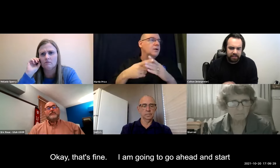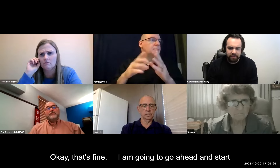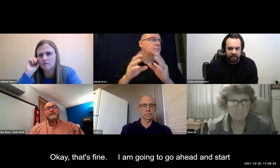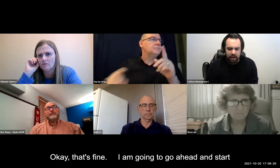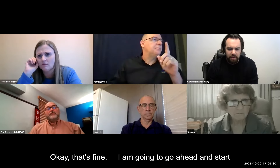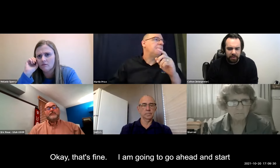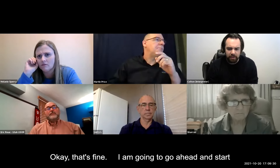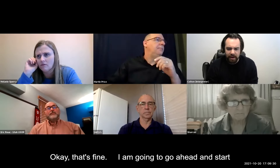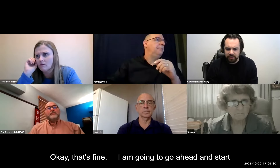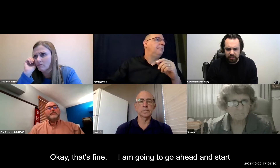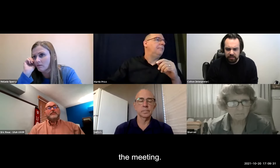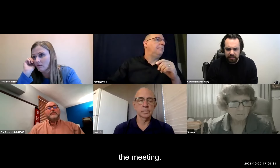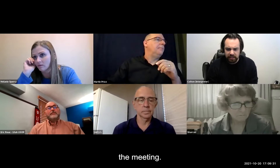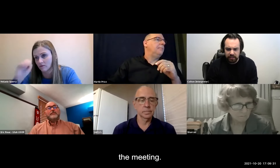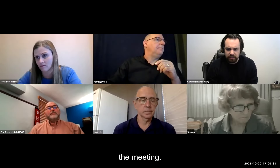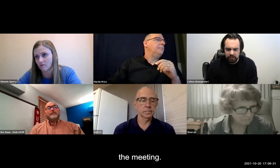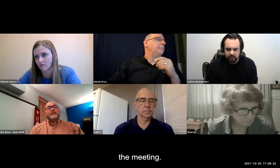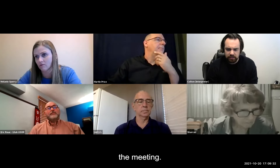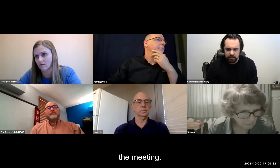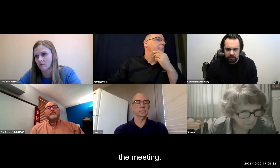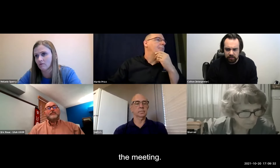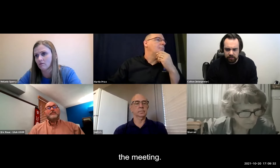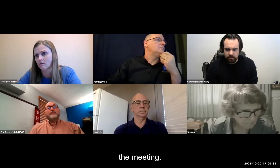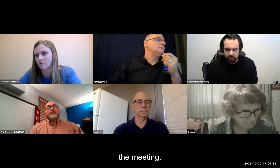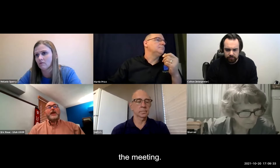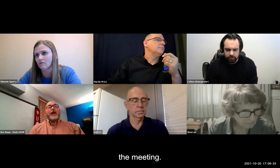Okay, that's fine. I'm gonna go ahead and start the meeting.